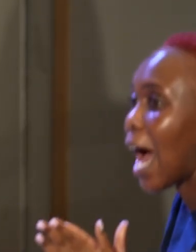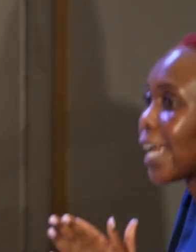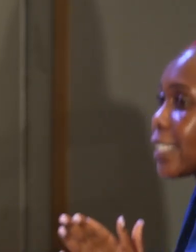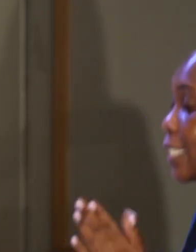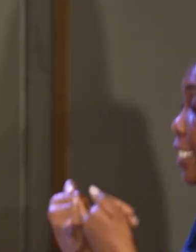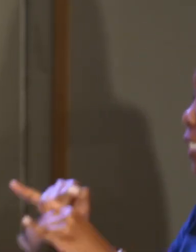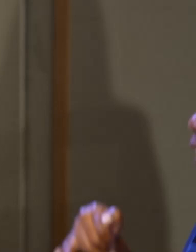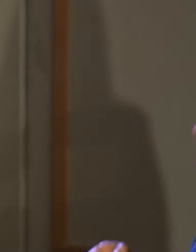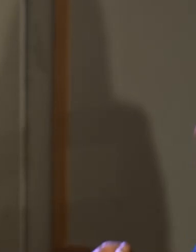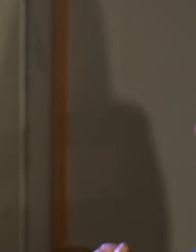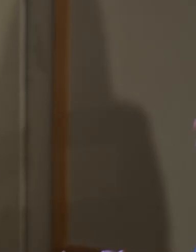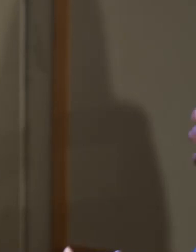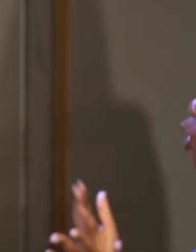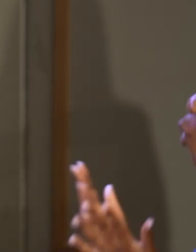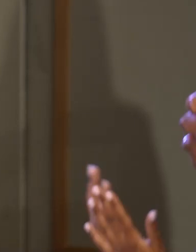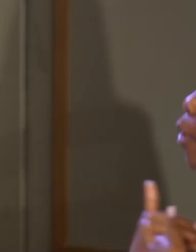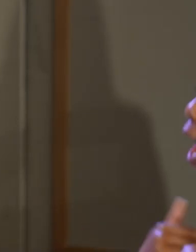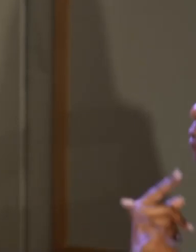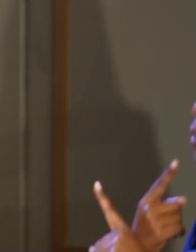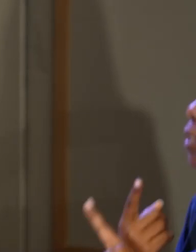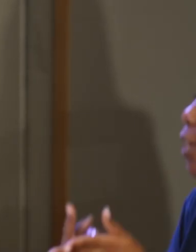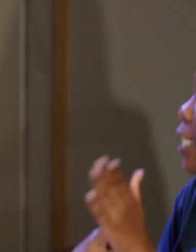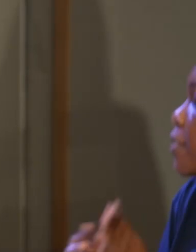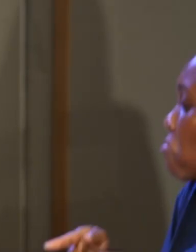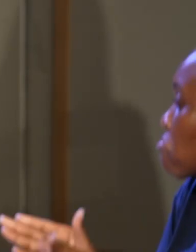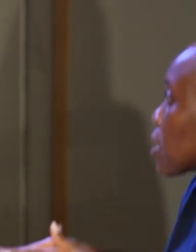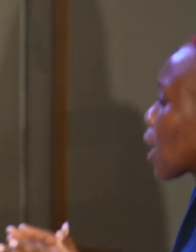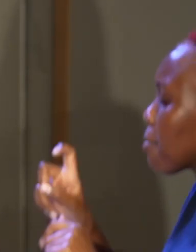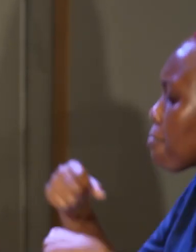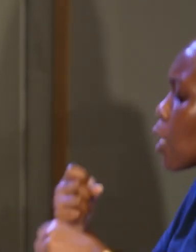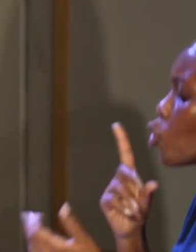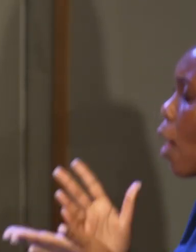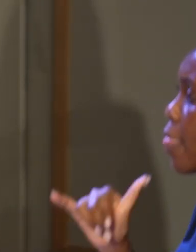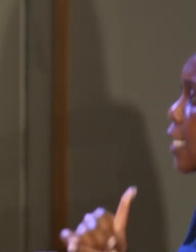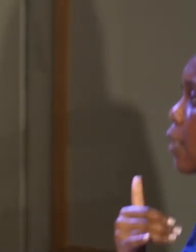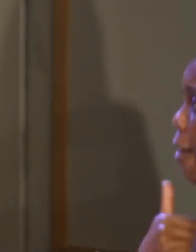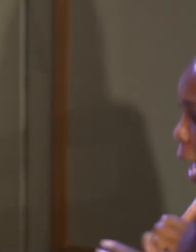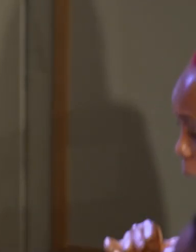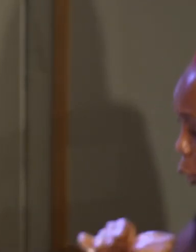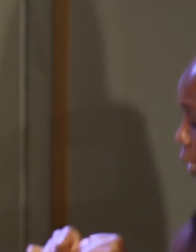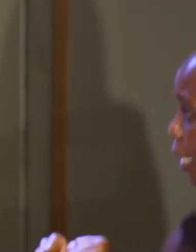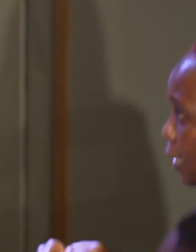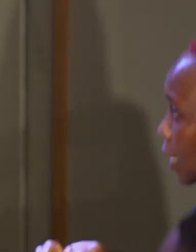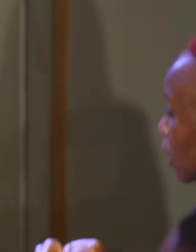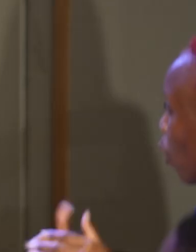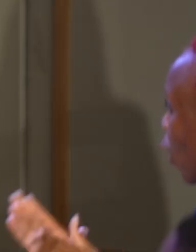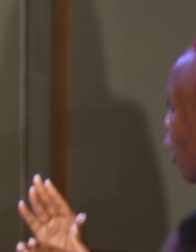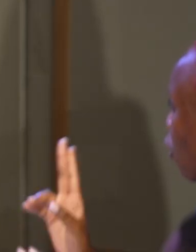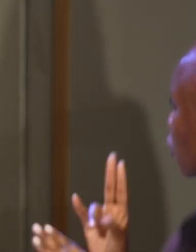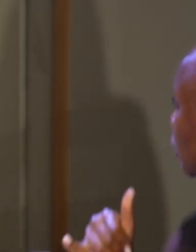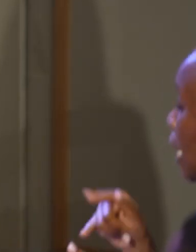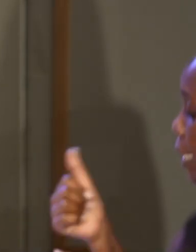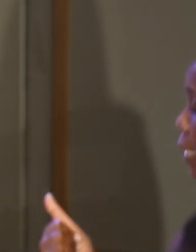test procedures and common reference methods are key to ensuring meaningful, consistent implementation. This